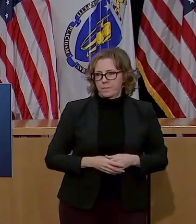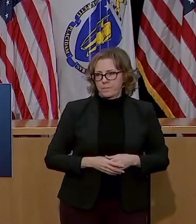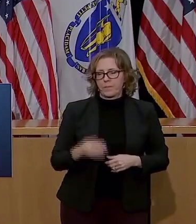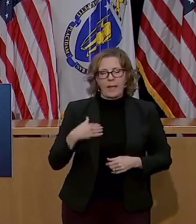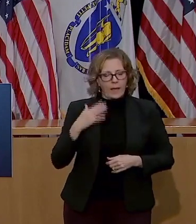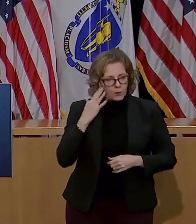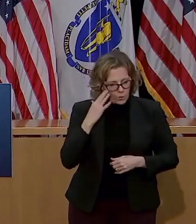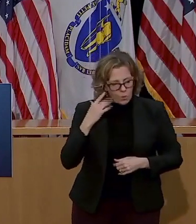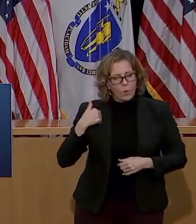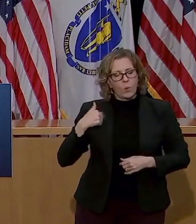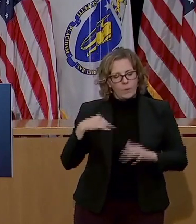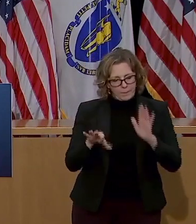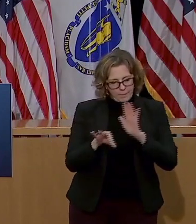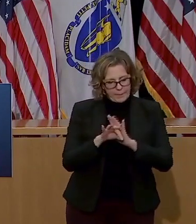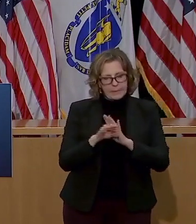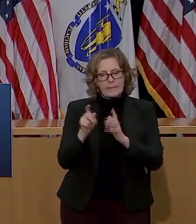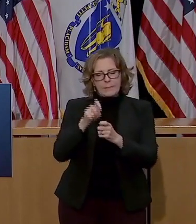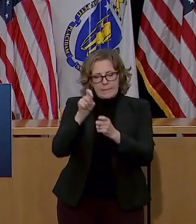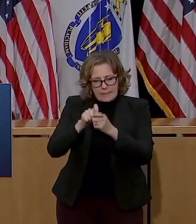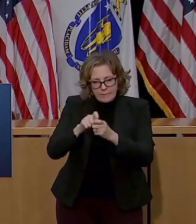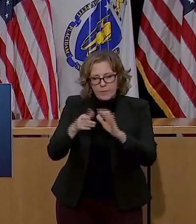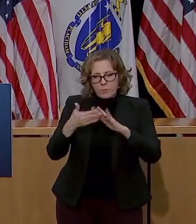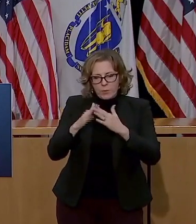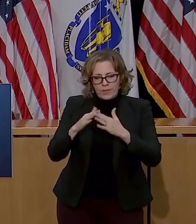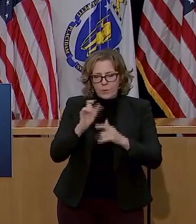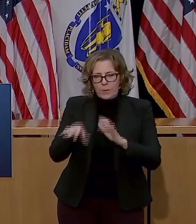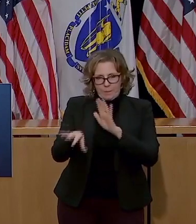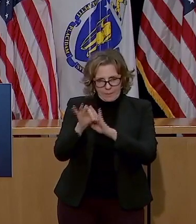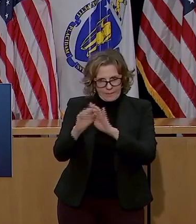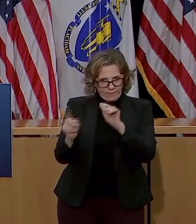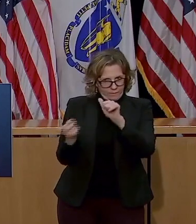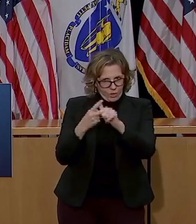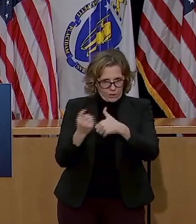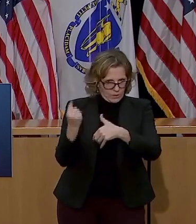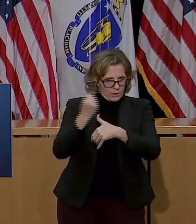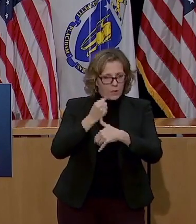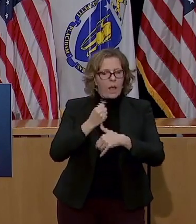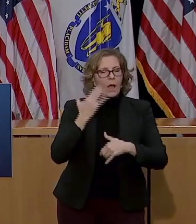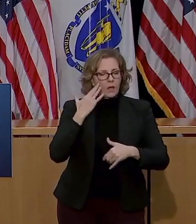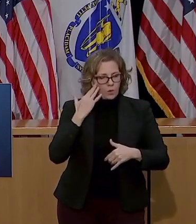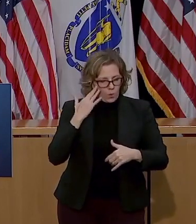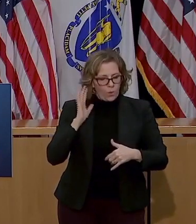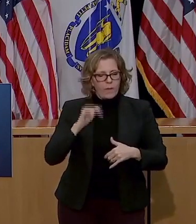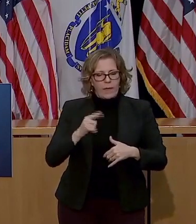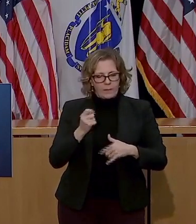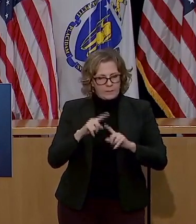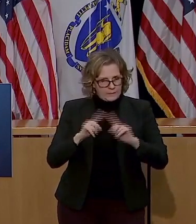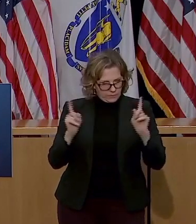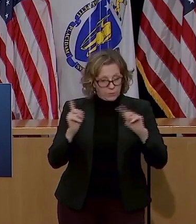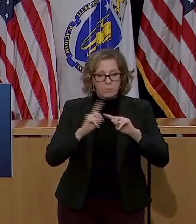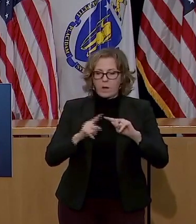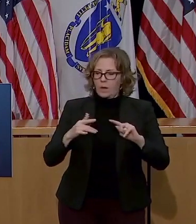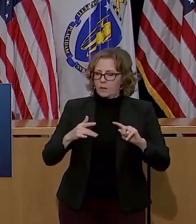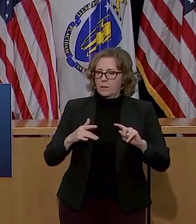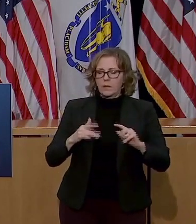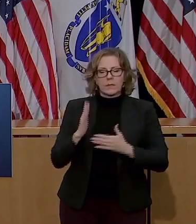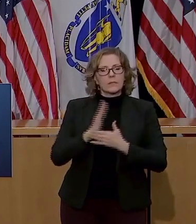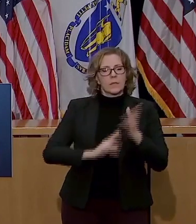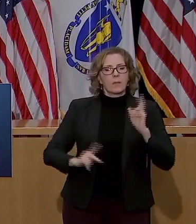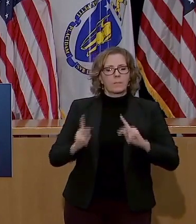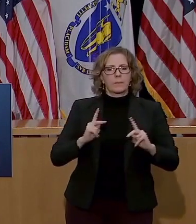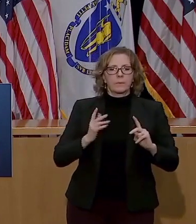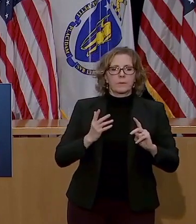very targeted communities and populations that we felt we should start with, that would create a